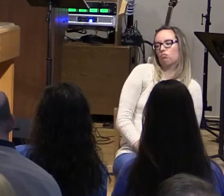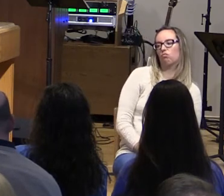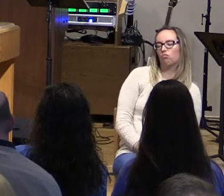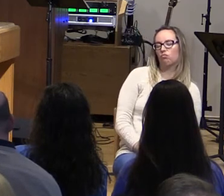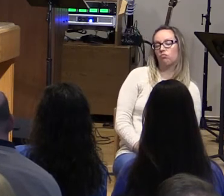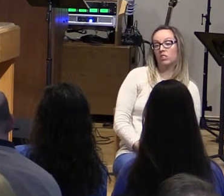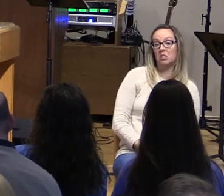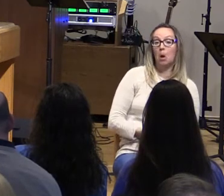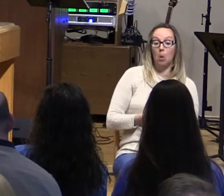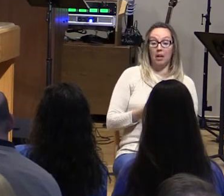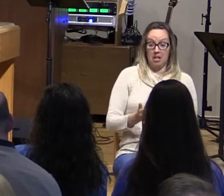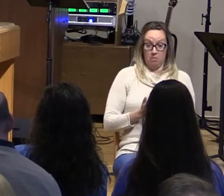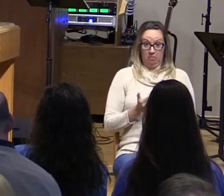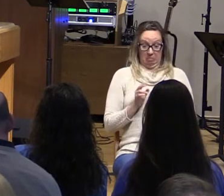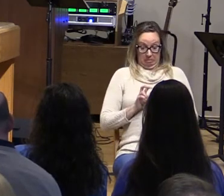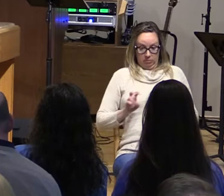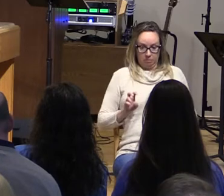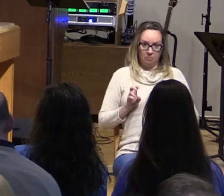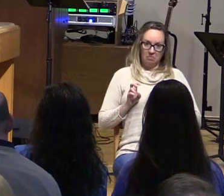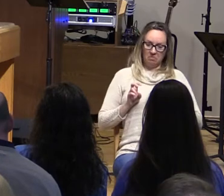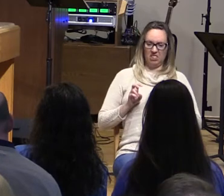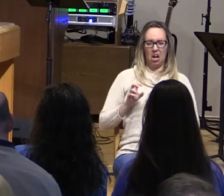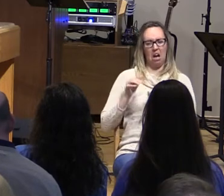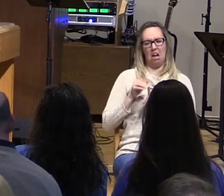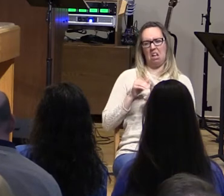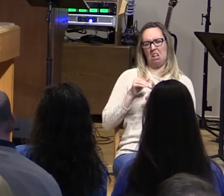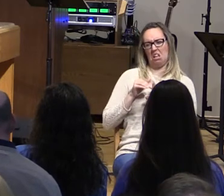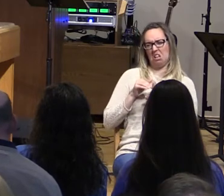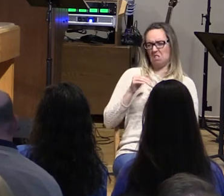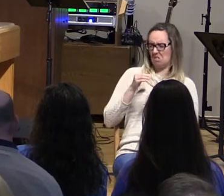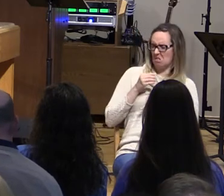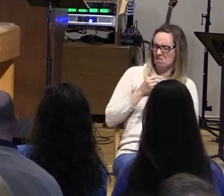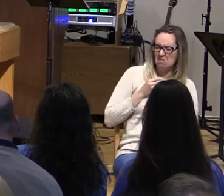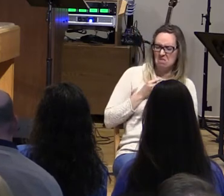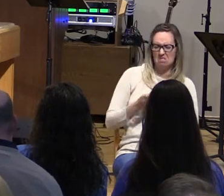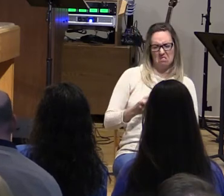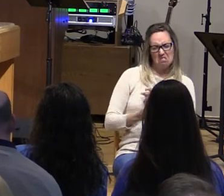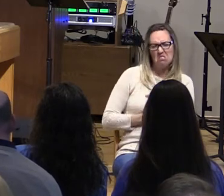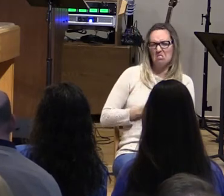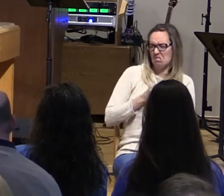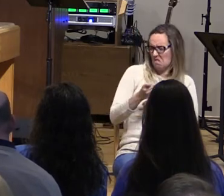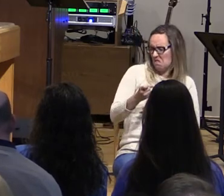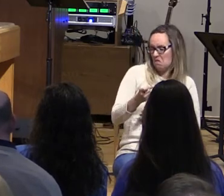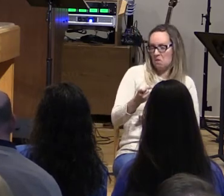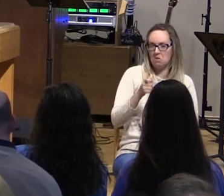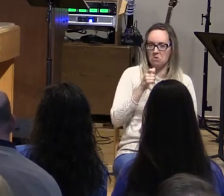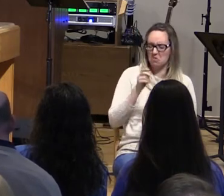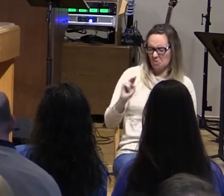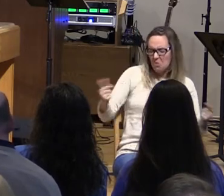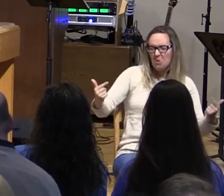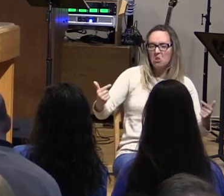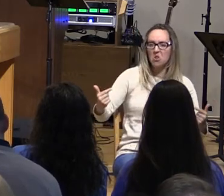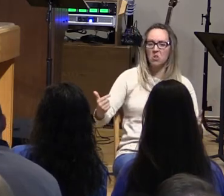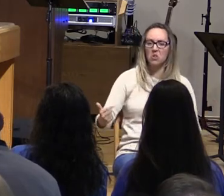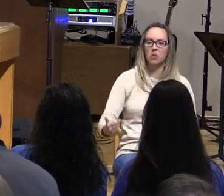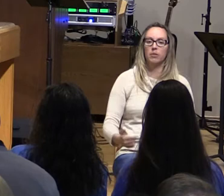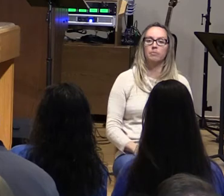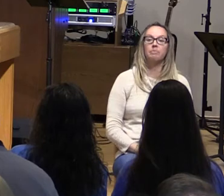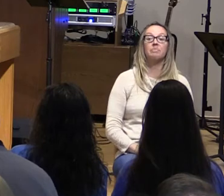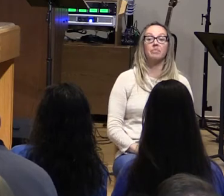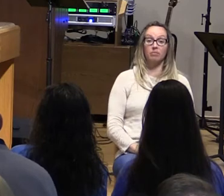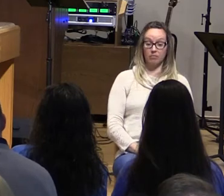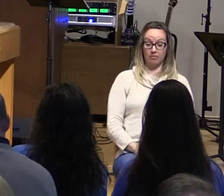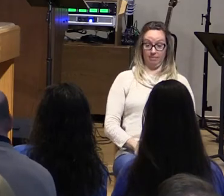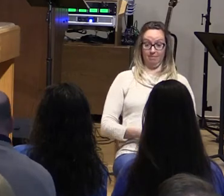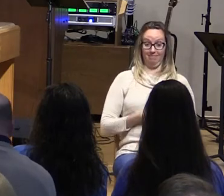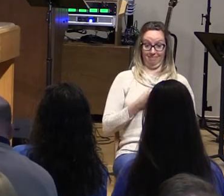they're sitting there harassing the crowds and saying, you guys, you're not good enough. You're not good enough. And the thing that's interesting